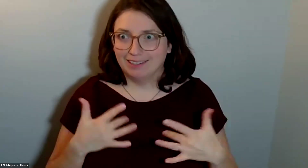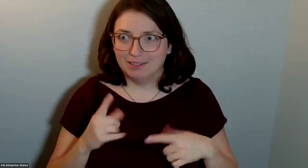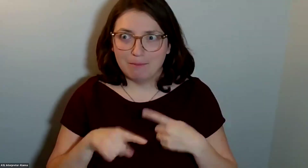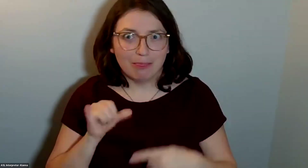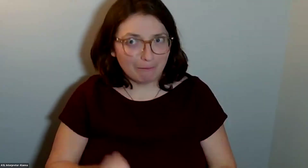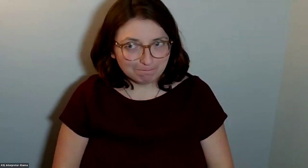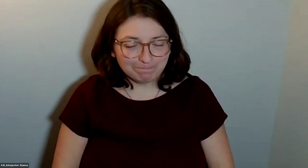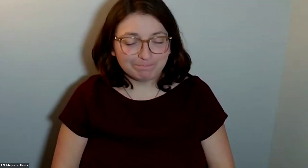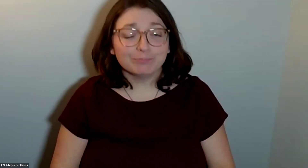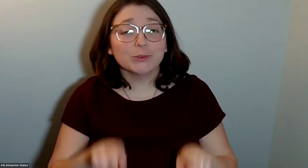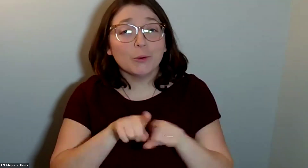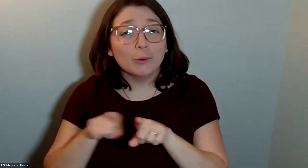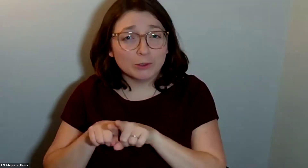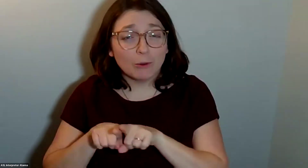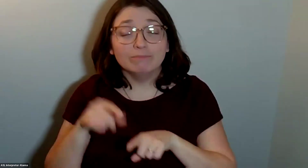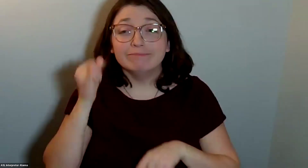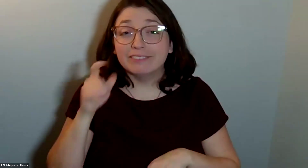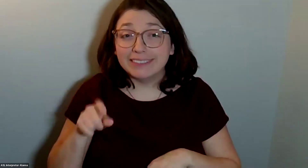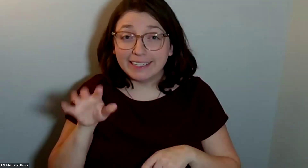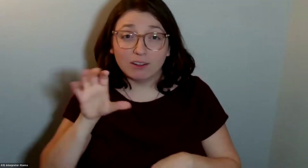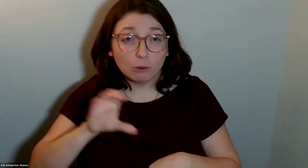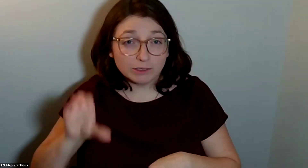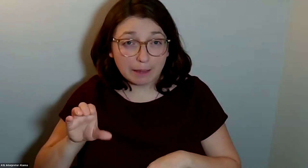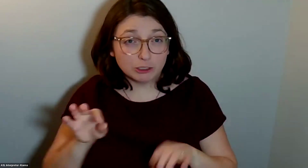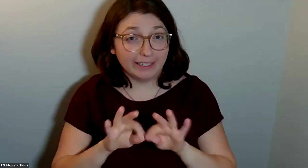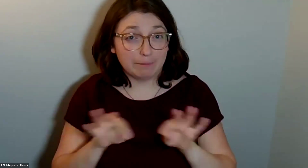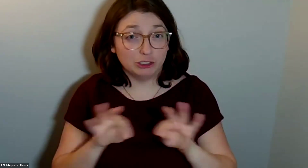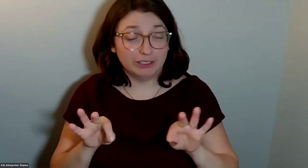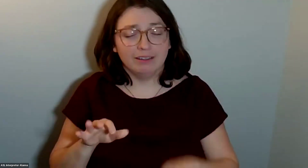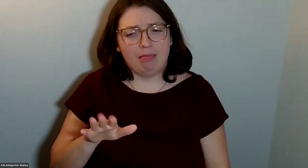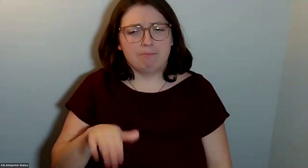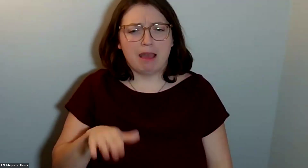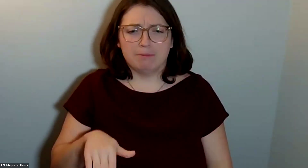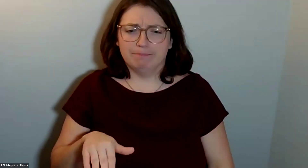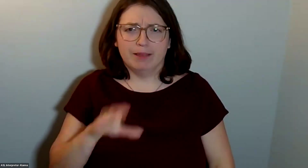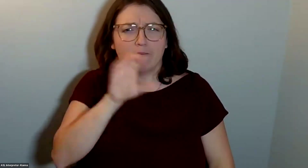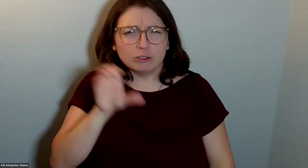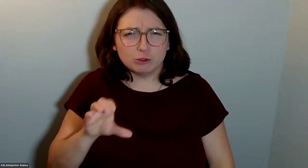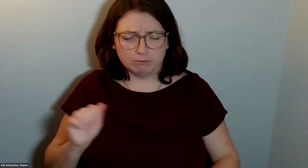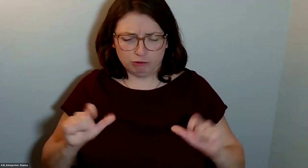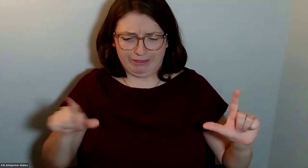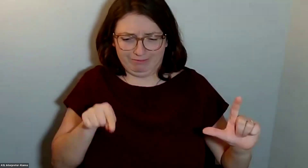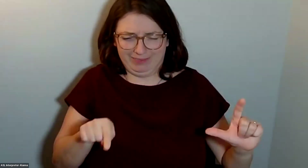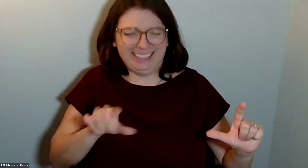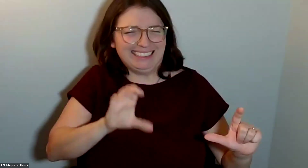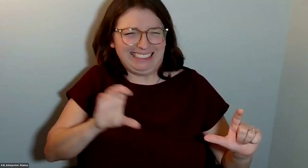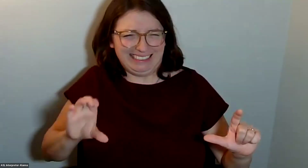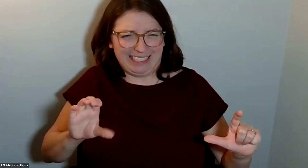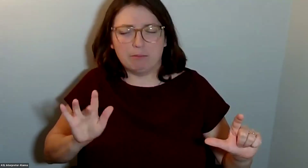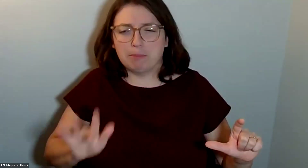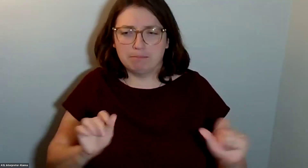also, closed captioning is available if you click the little CC button at the bottom of your Zoom screen. So you have many